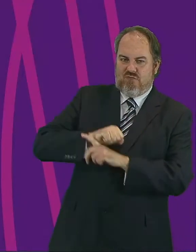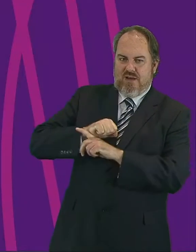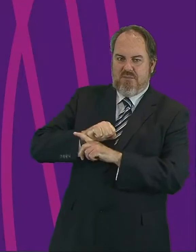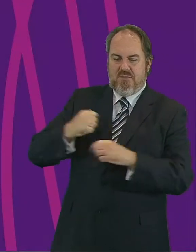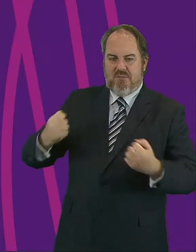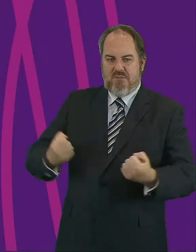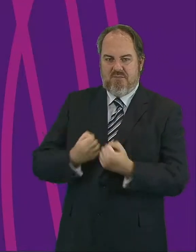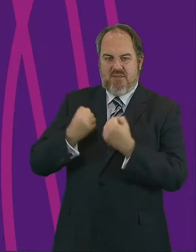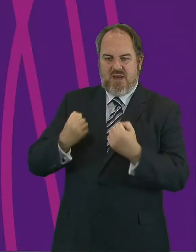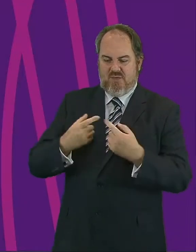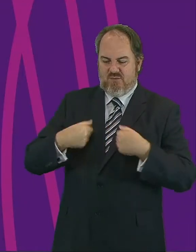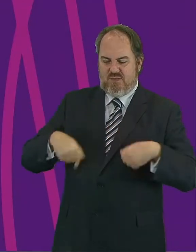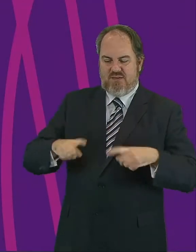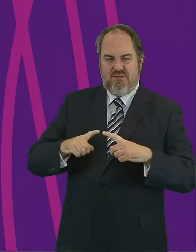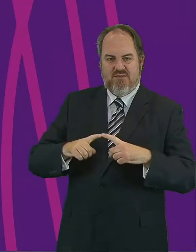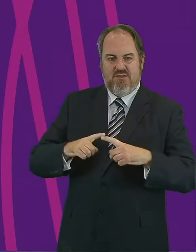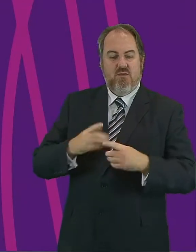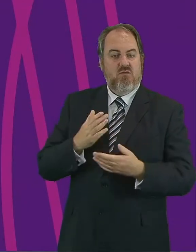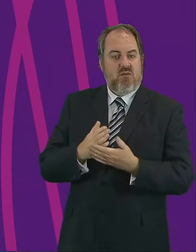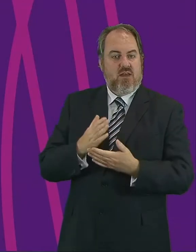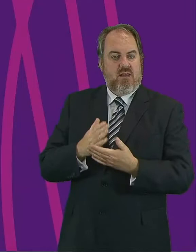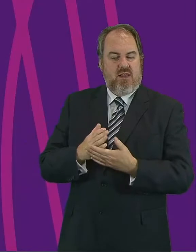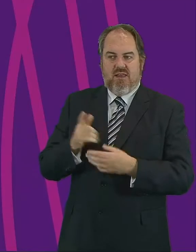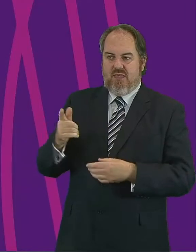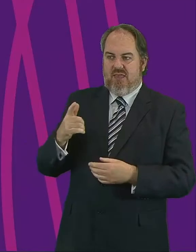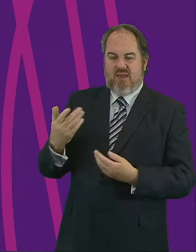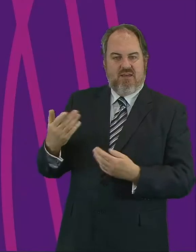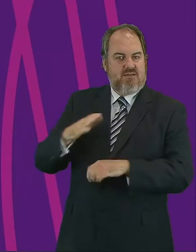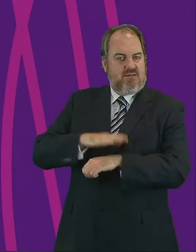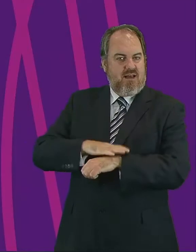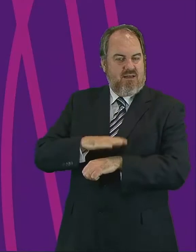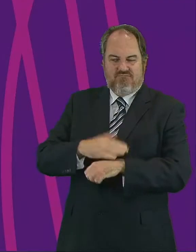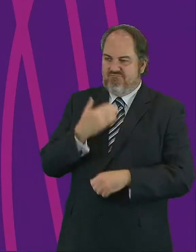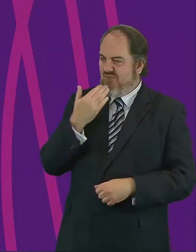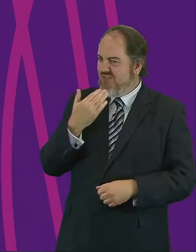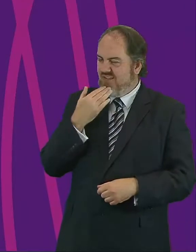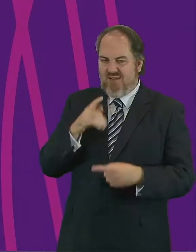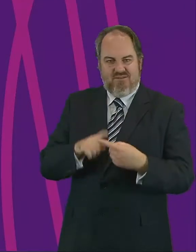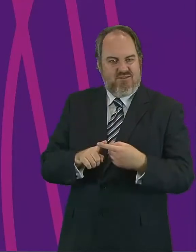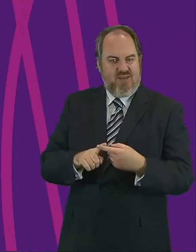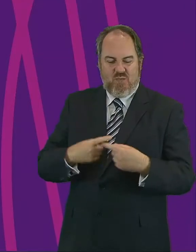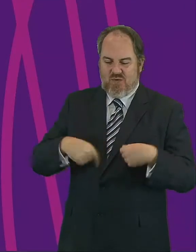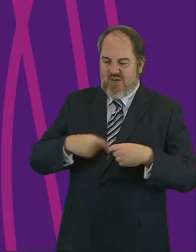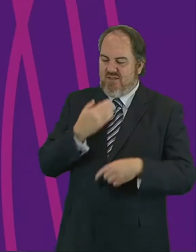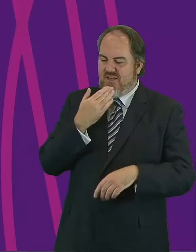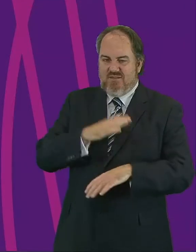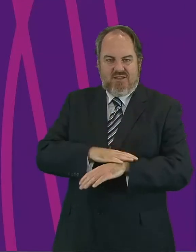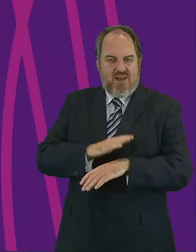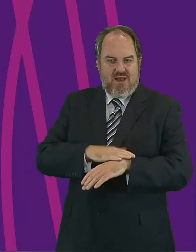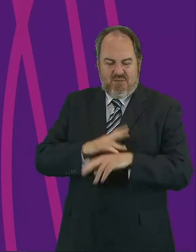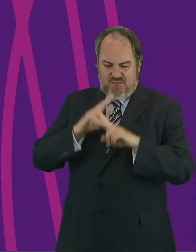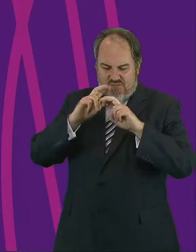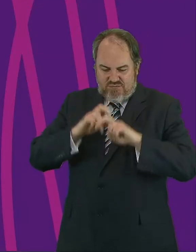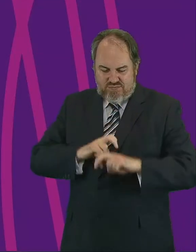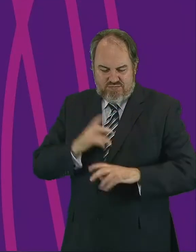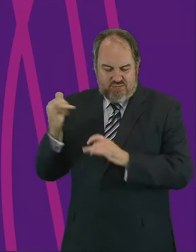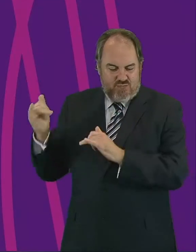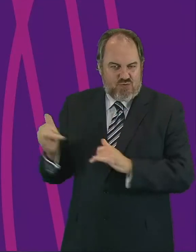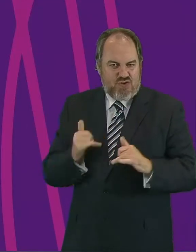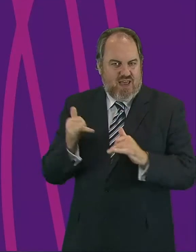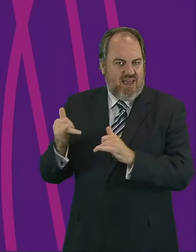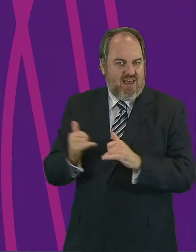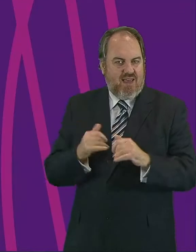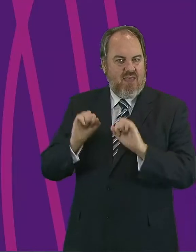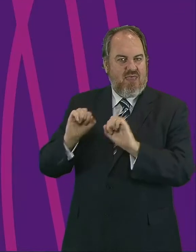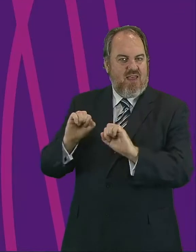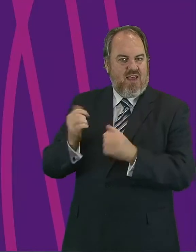its proposals in the paper. This is clearly inadequate and is likely to prevent proper scrutiny. So can I say at the outset that whilst we will be submitting